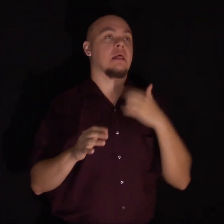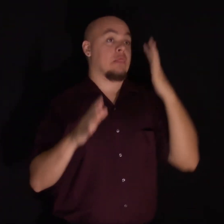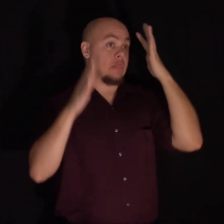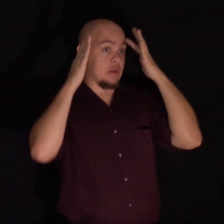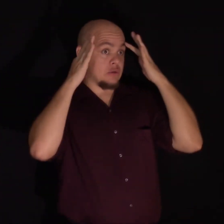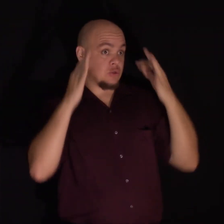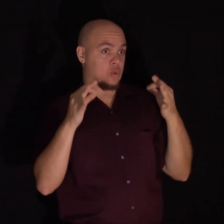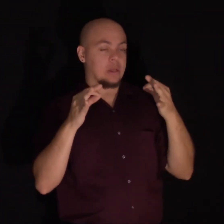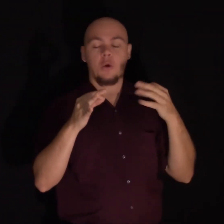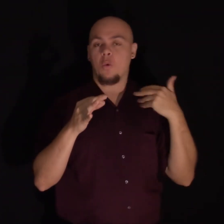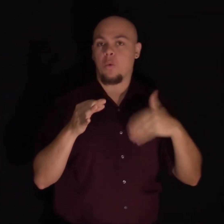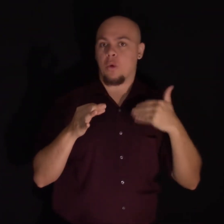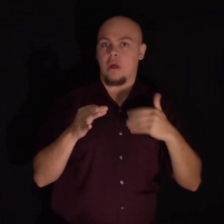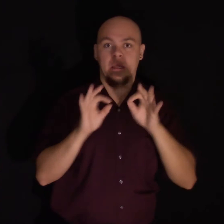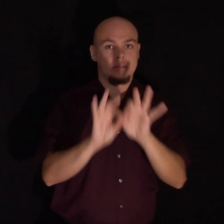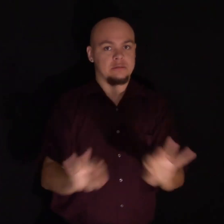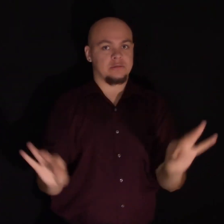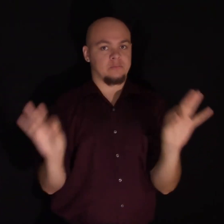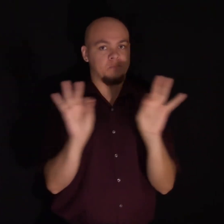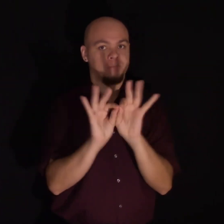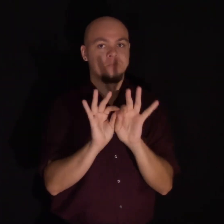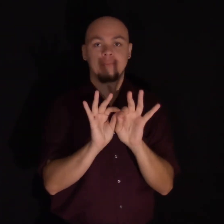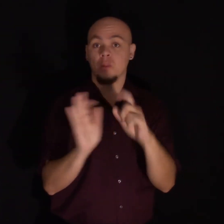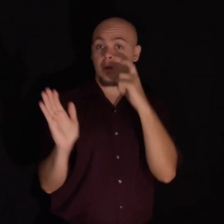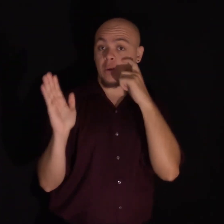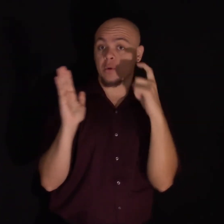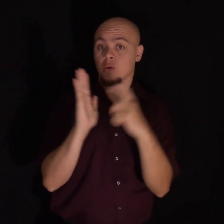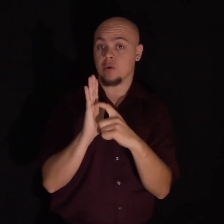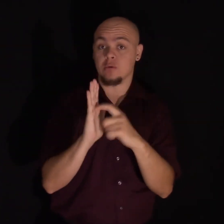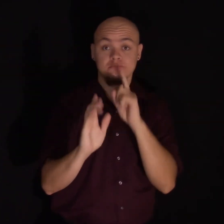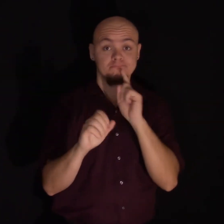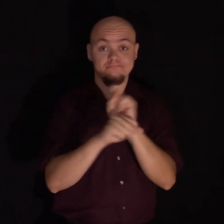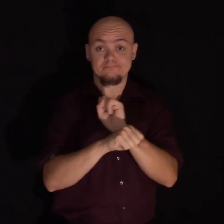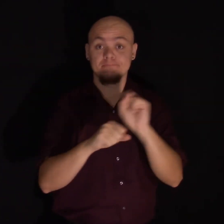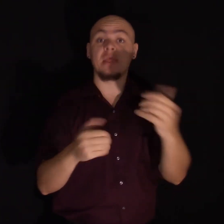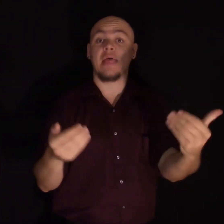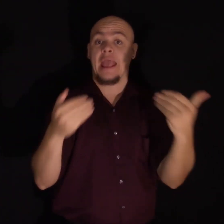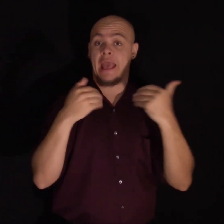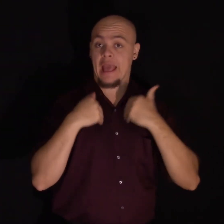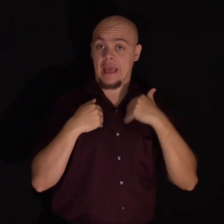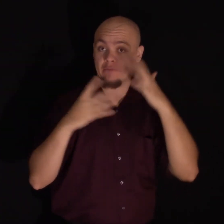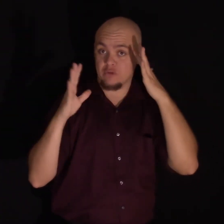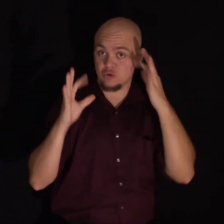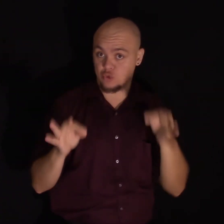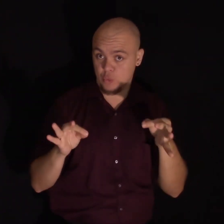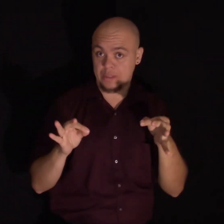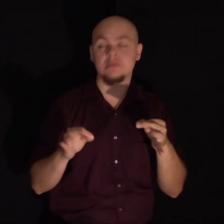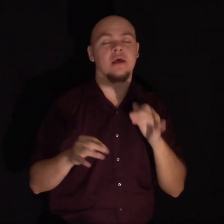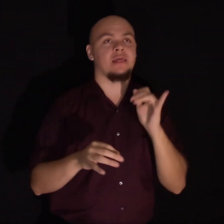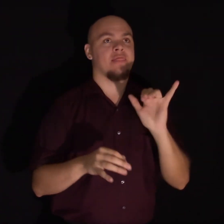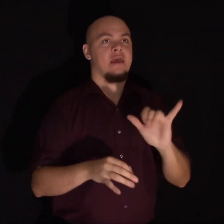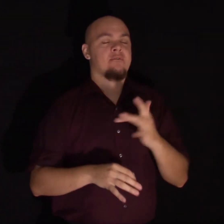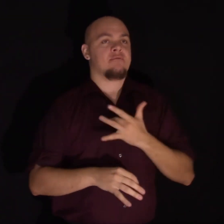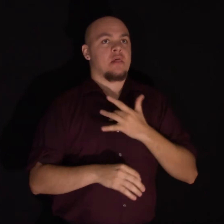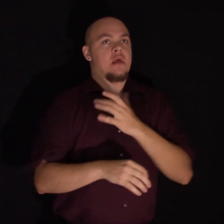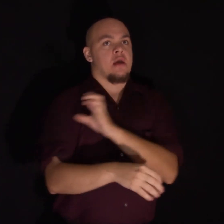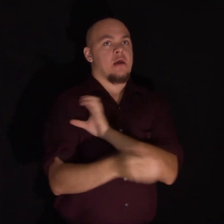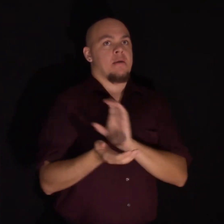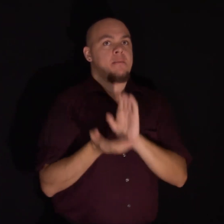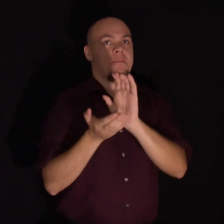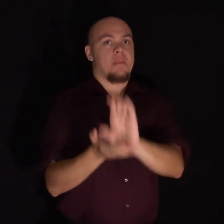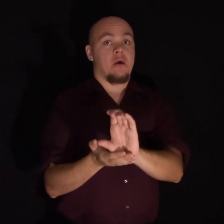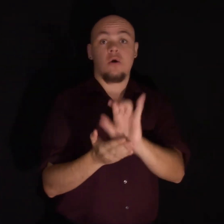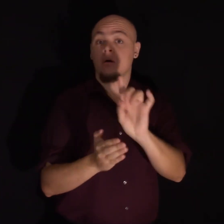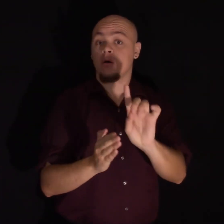I find it very important to notice that there is one. I find that empowering. But before we take that